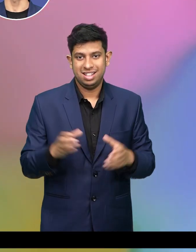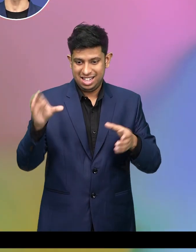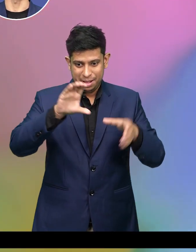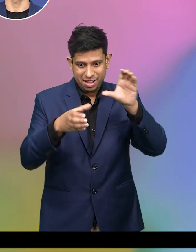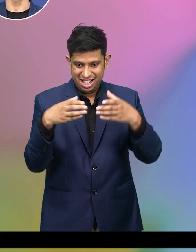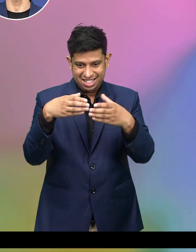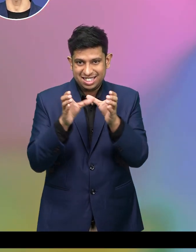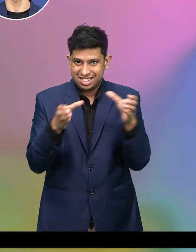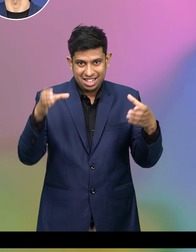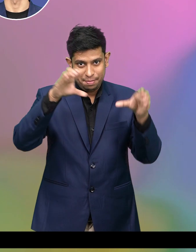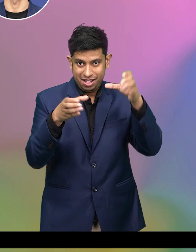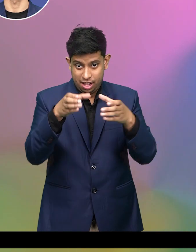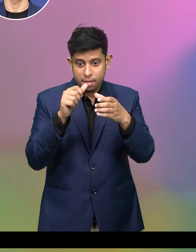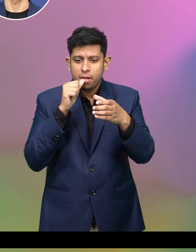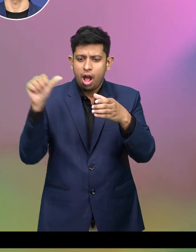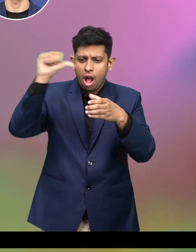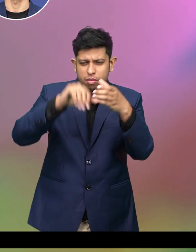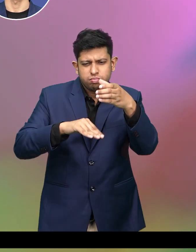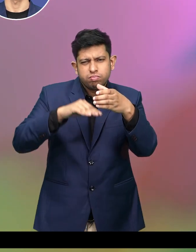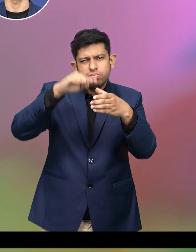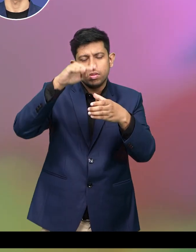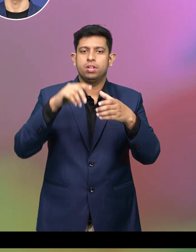Take a beaker filled with water.